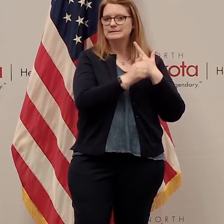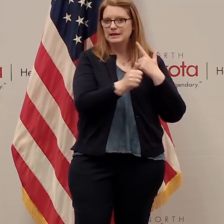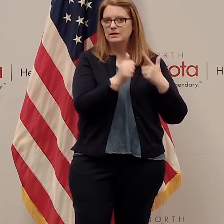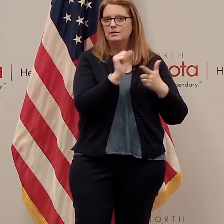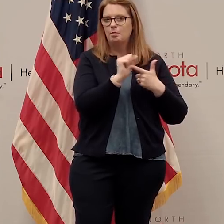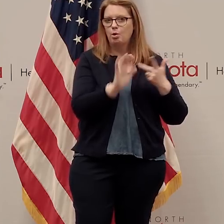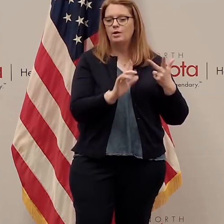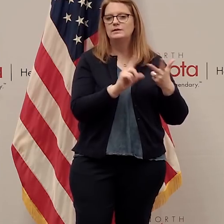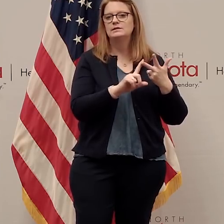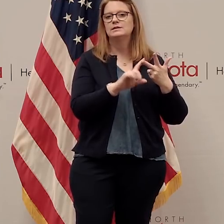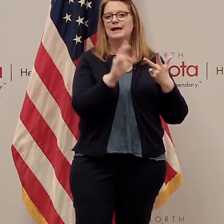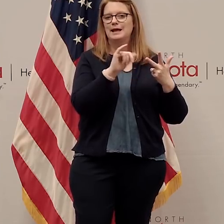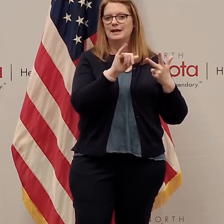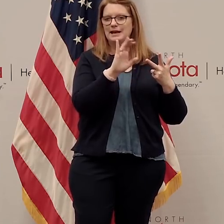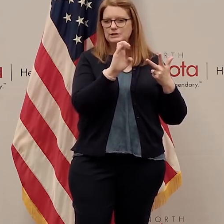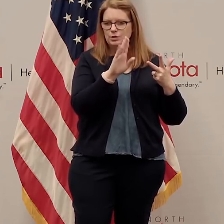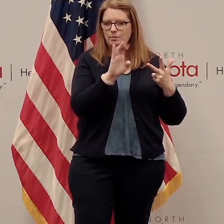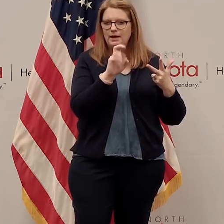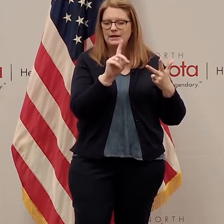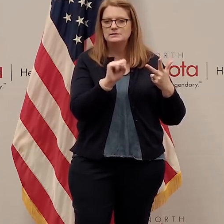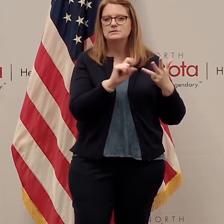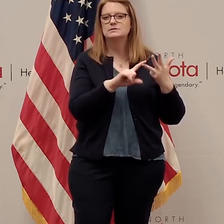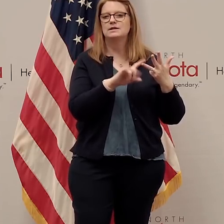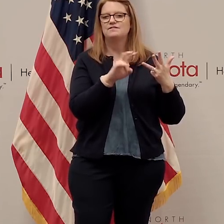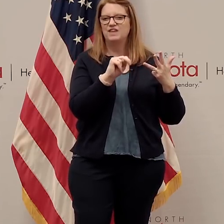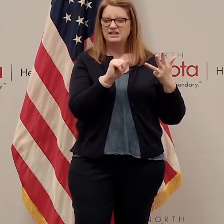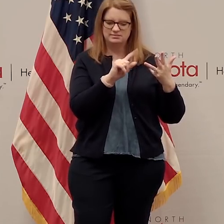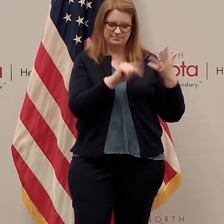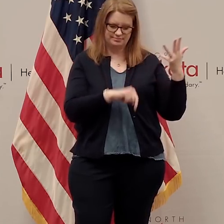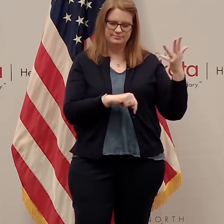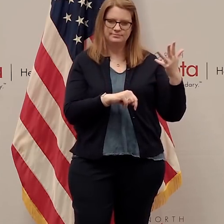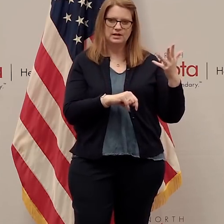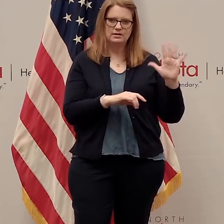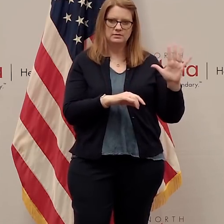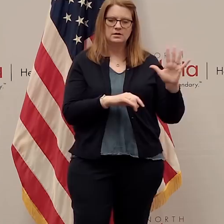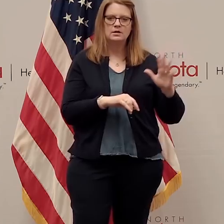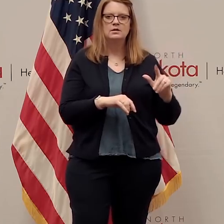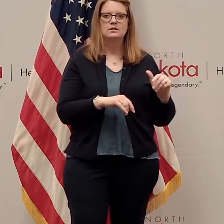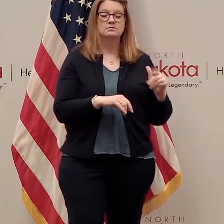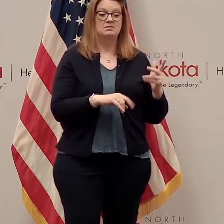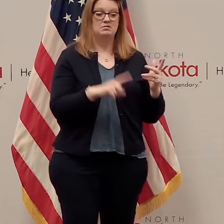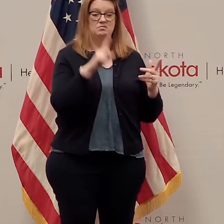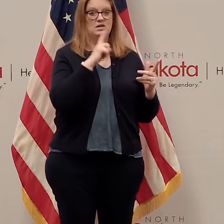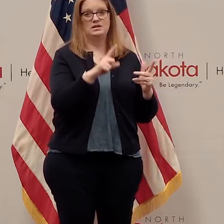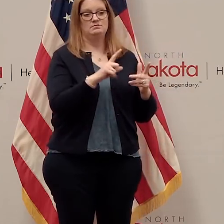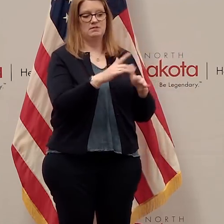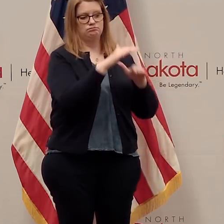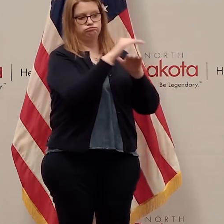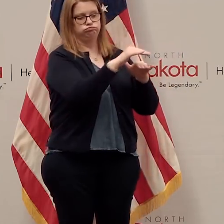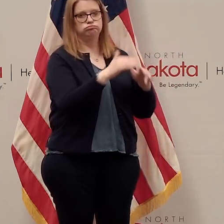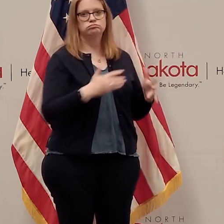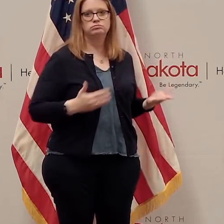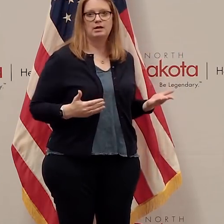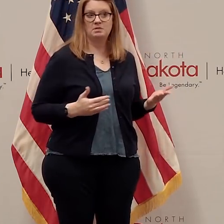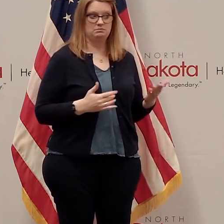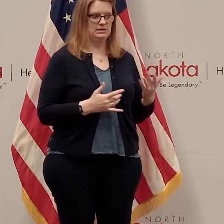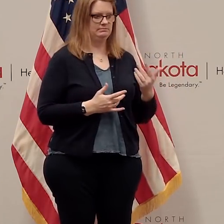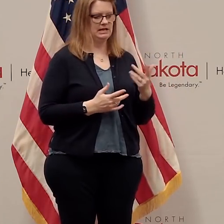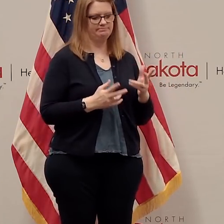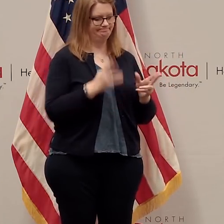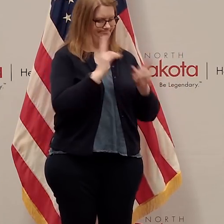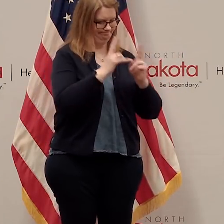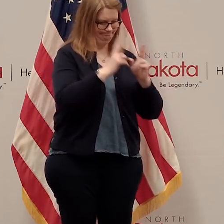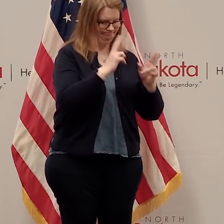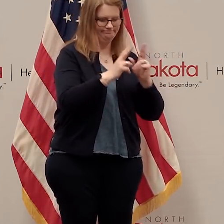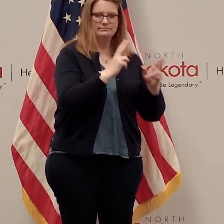the skilled individuals that could deliver that care. We I'm gonna say we crushed that. I mean, we crushed that like nobody else, because we never